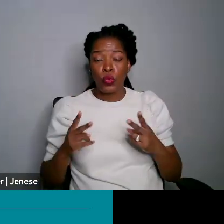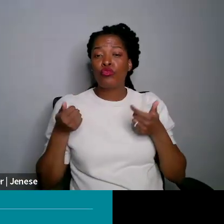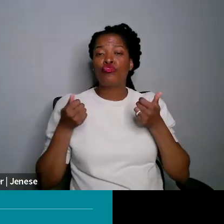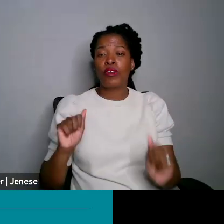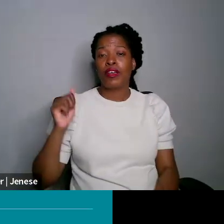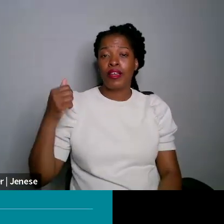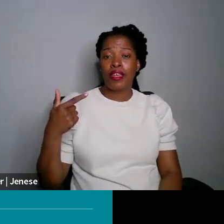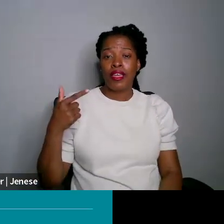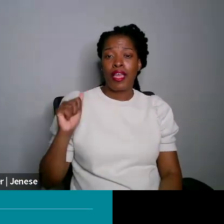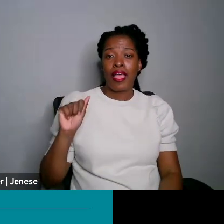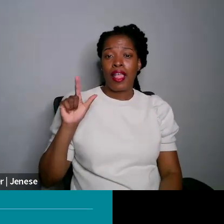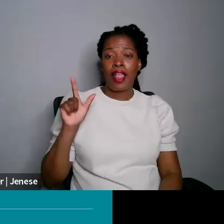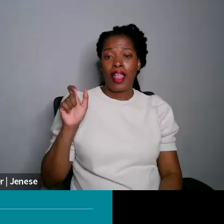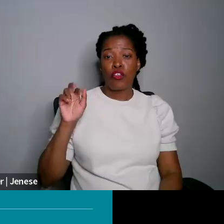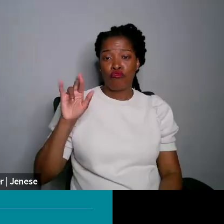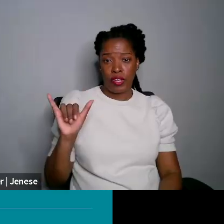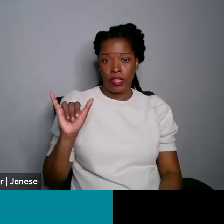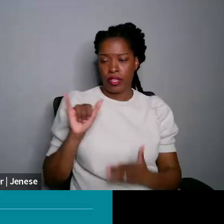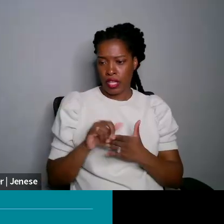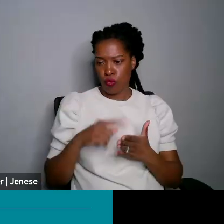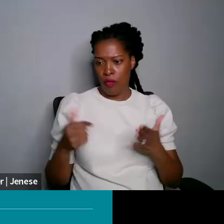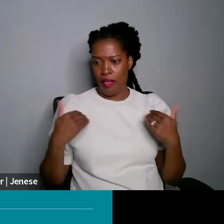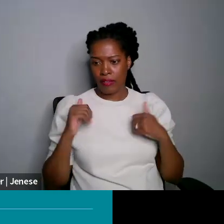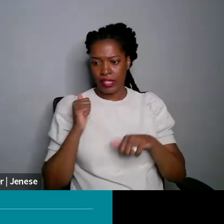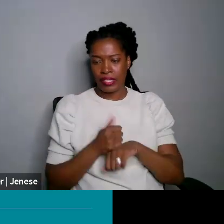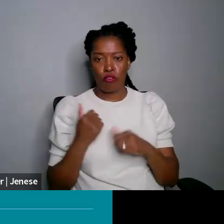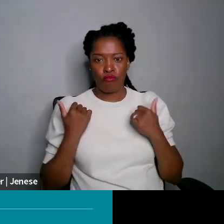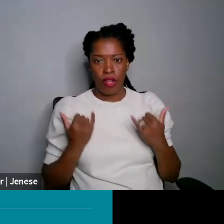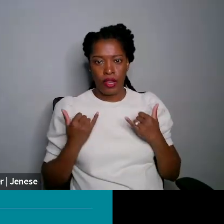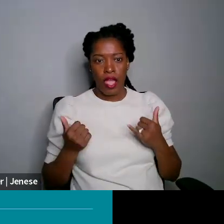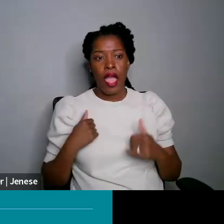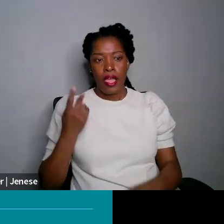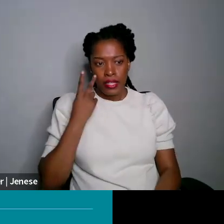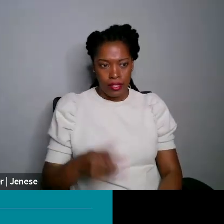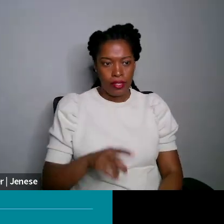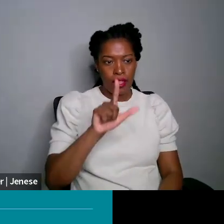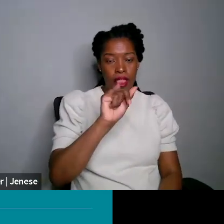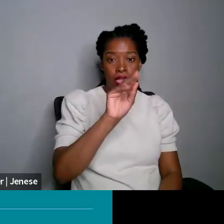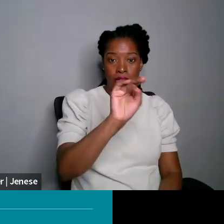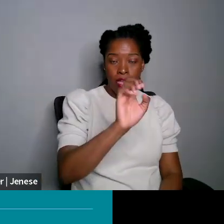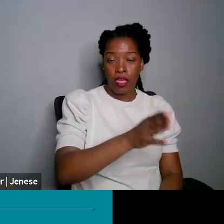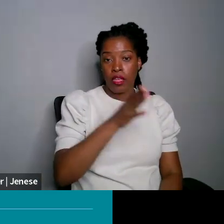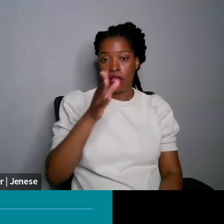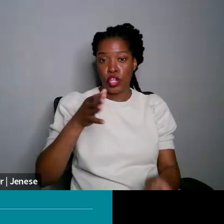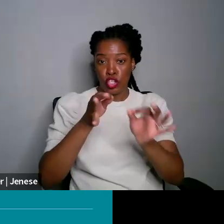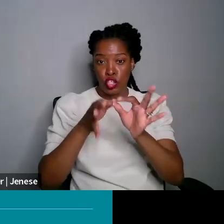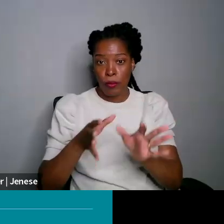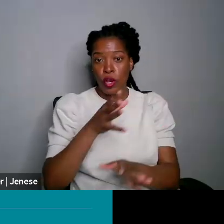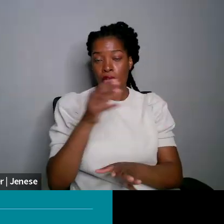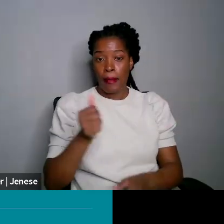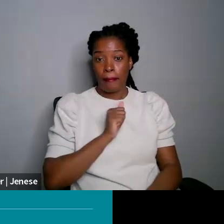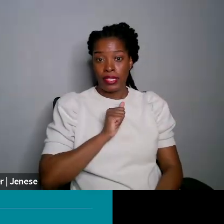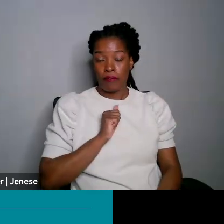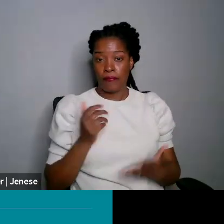gallery, that's the one I have on right now, and I can see Lane, the interpreter, and myself. So